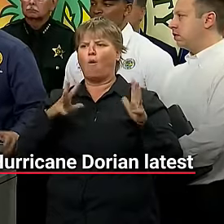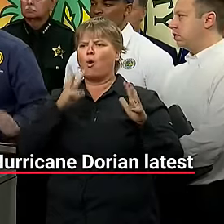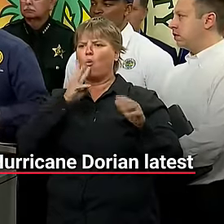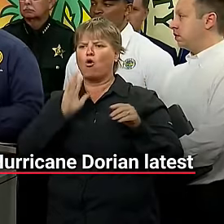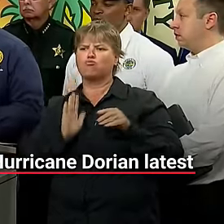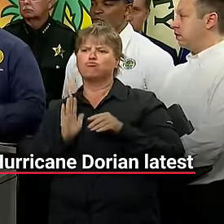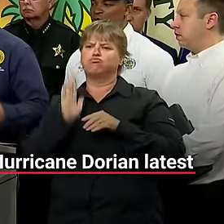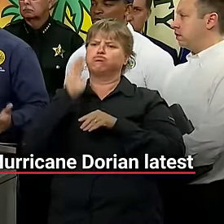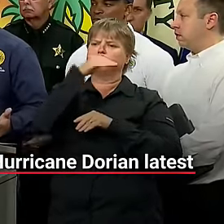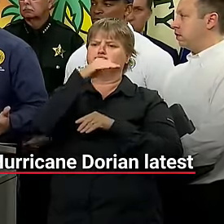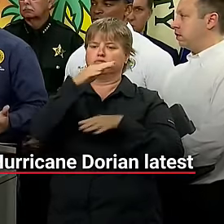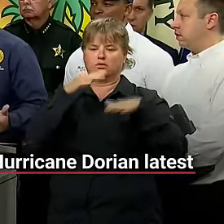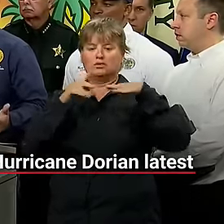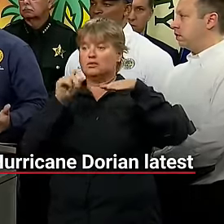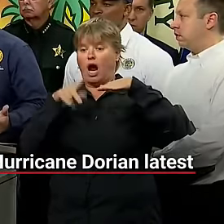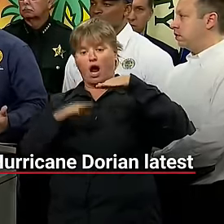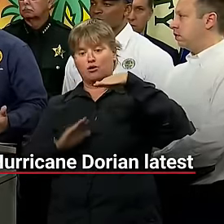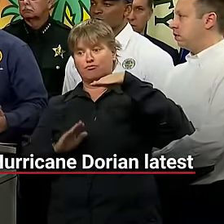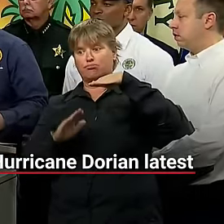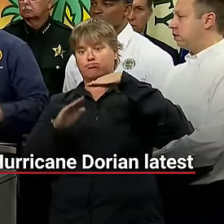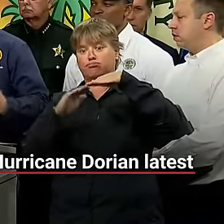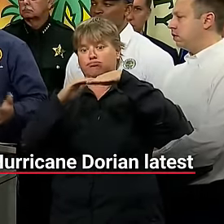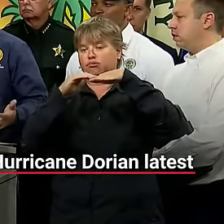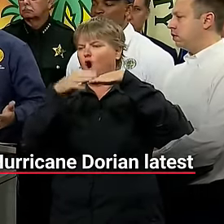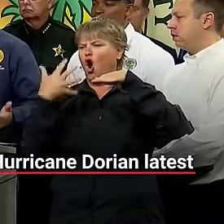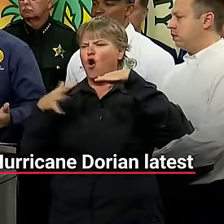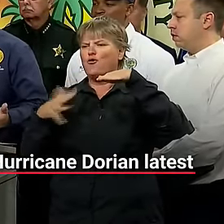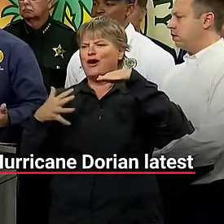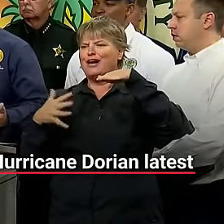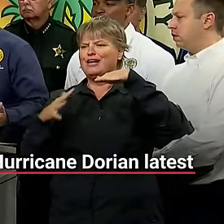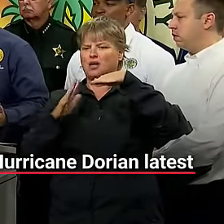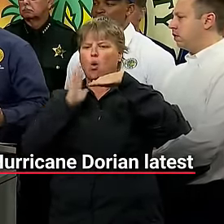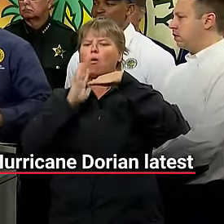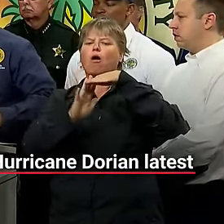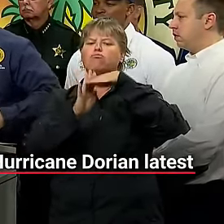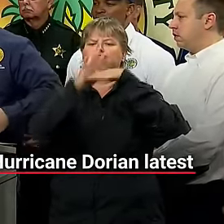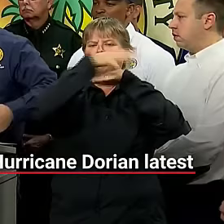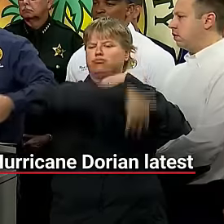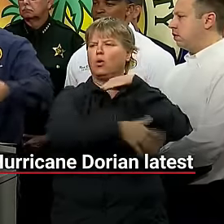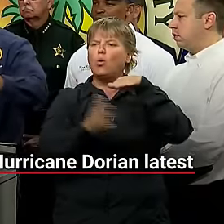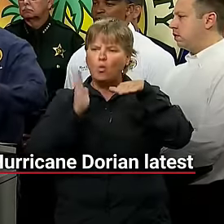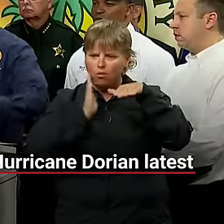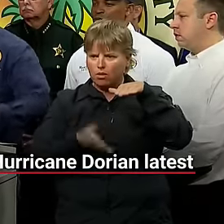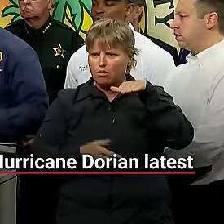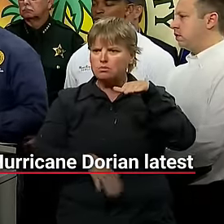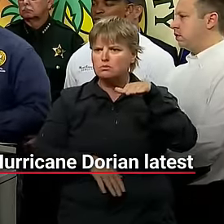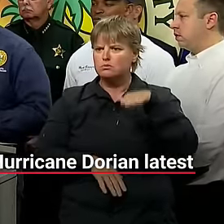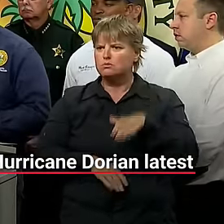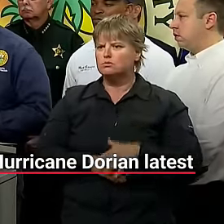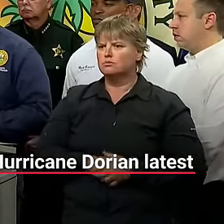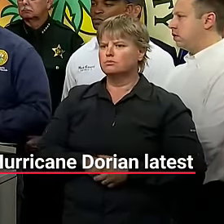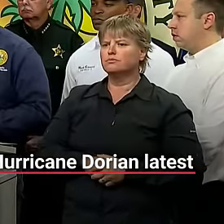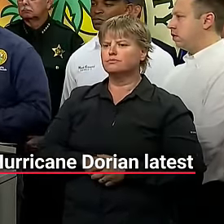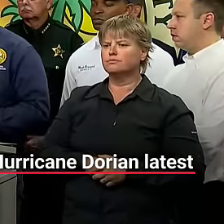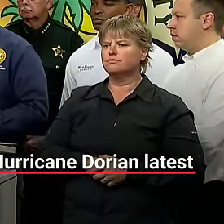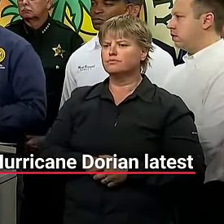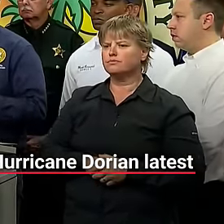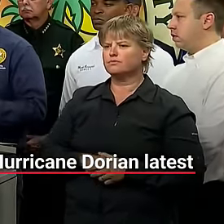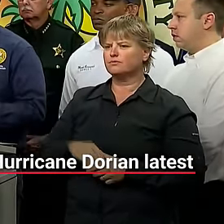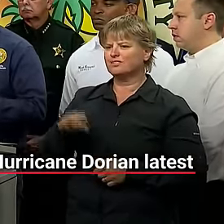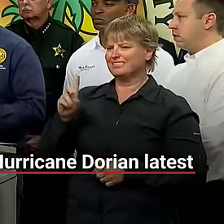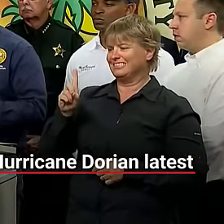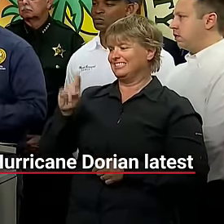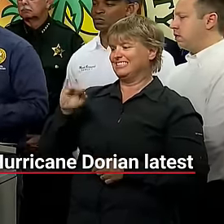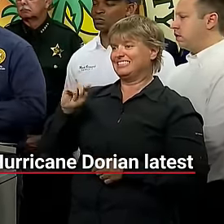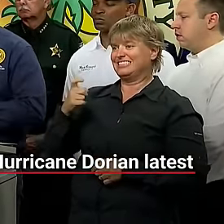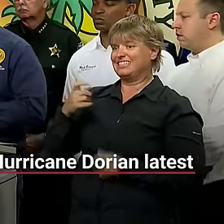Dixie County that have been experiencing flooding, Pasco County. So even if they're on the outer bands of the storm, you know, they're